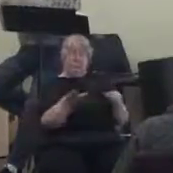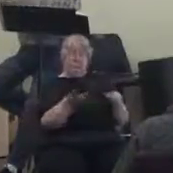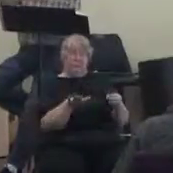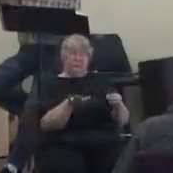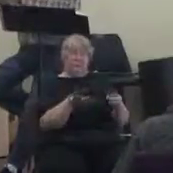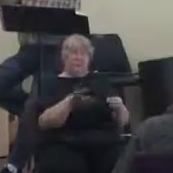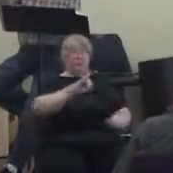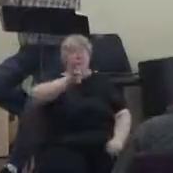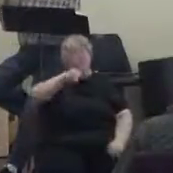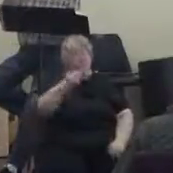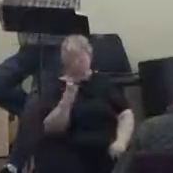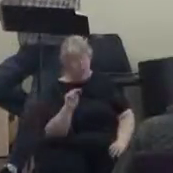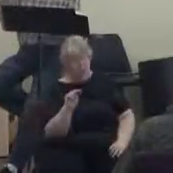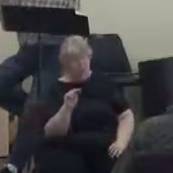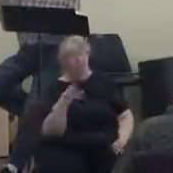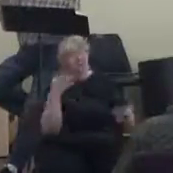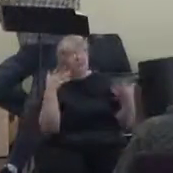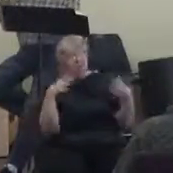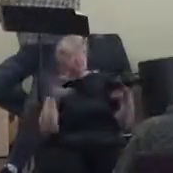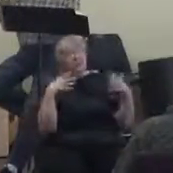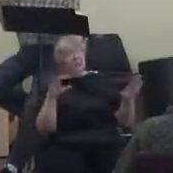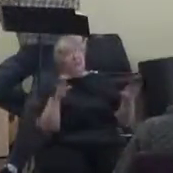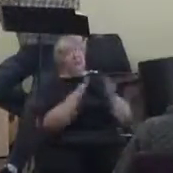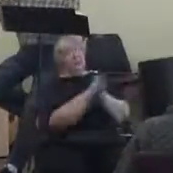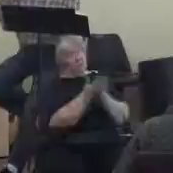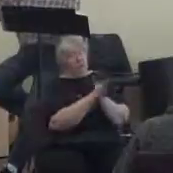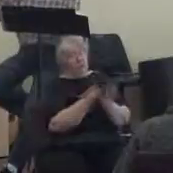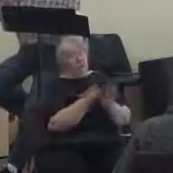John is finishing up the book of